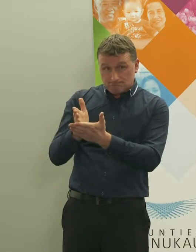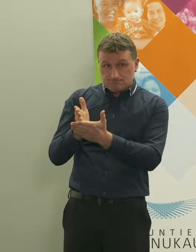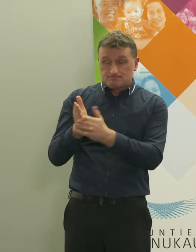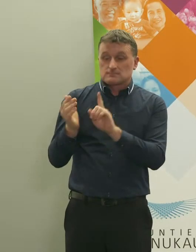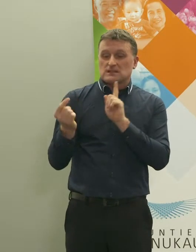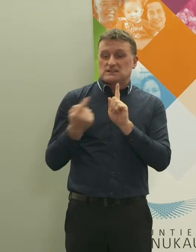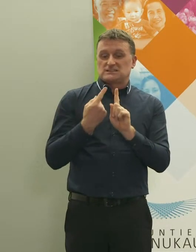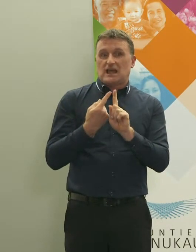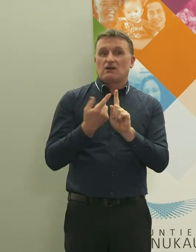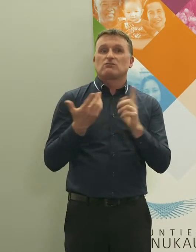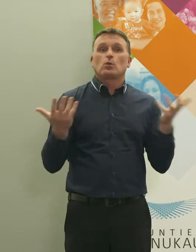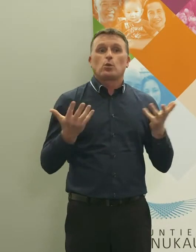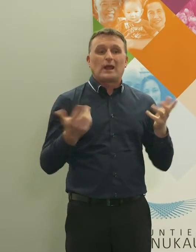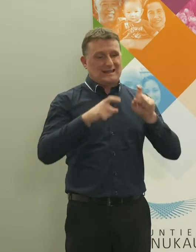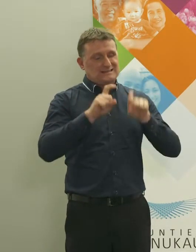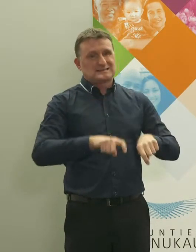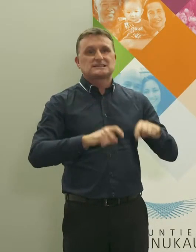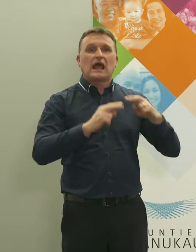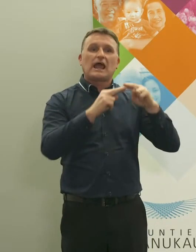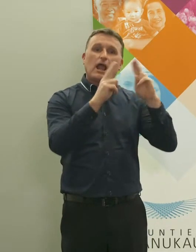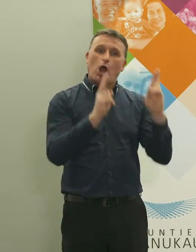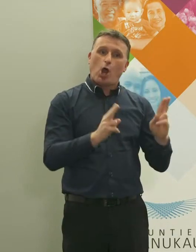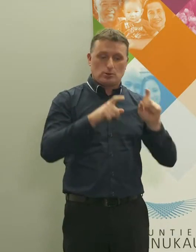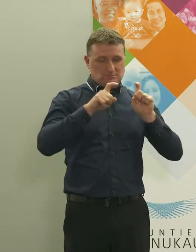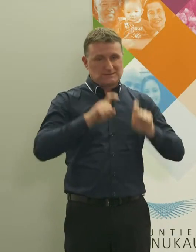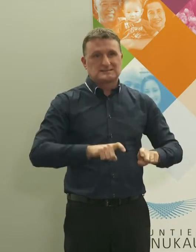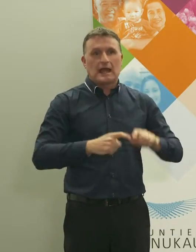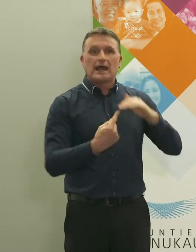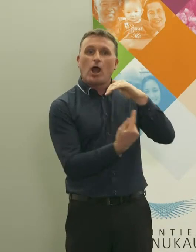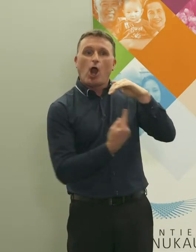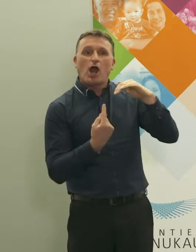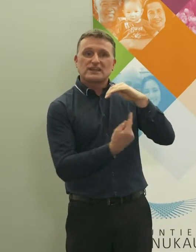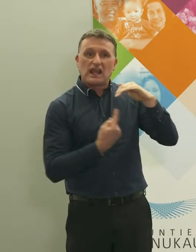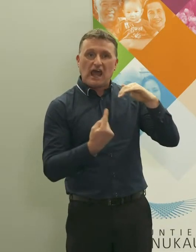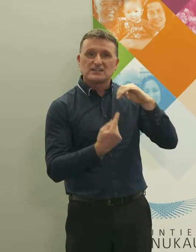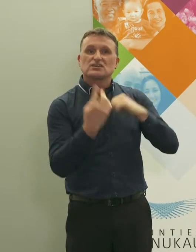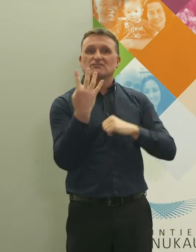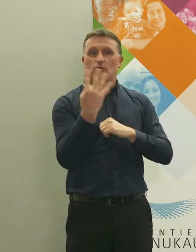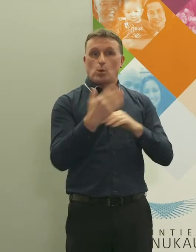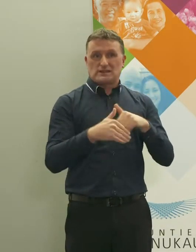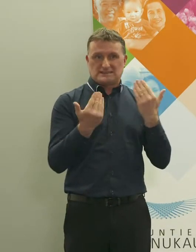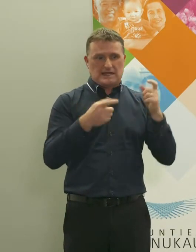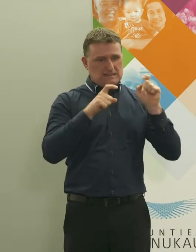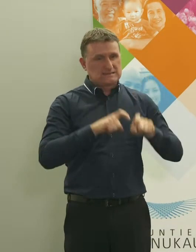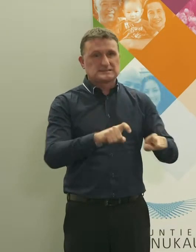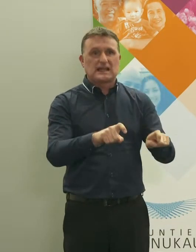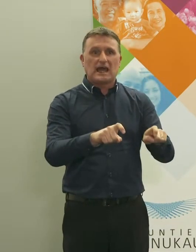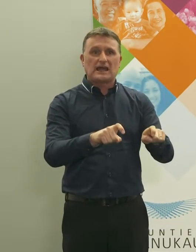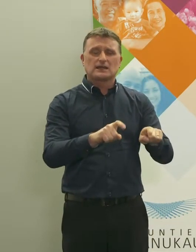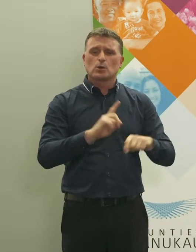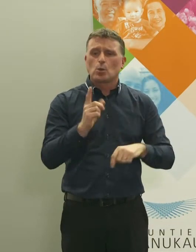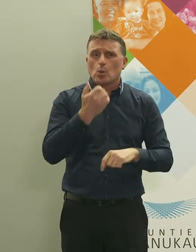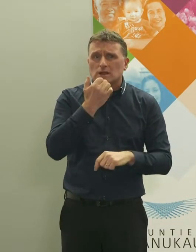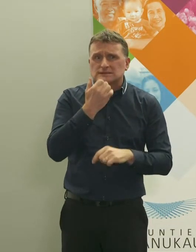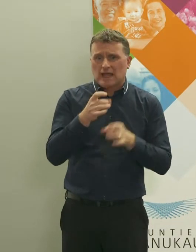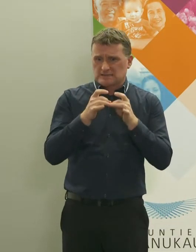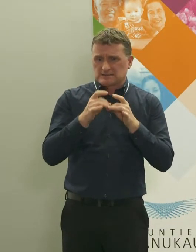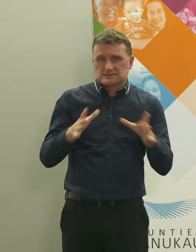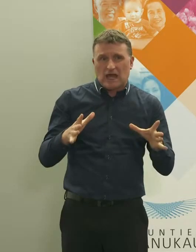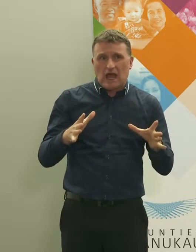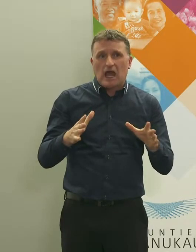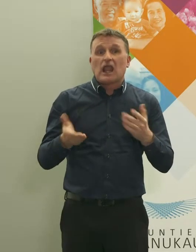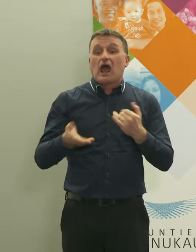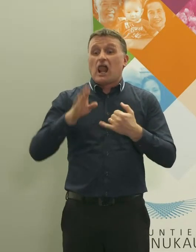self-isolation for the full 14 days. Your 14 days starts from the day you last